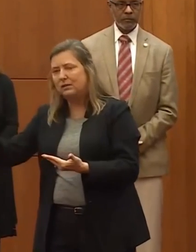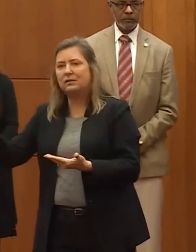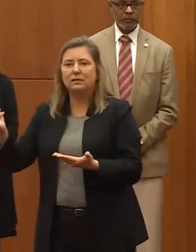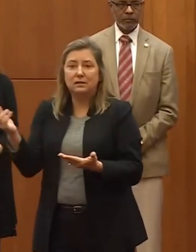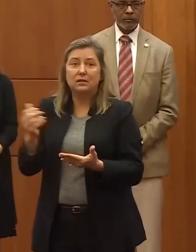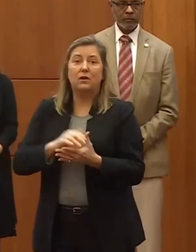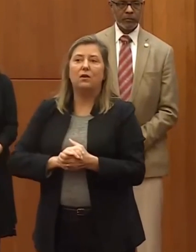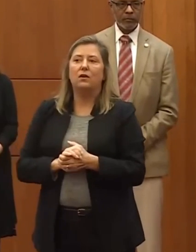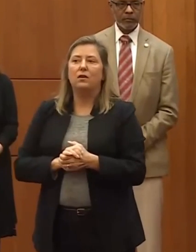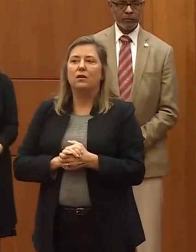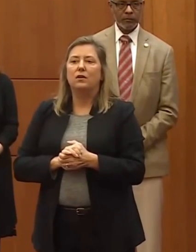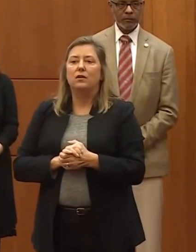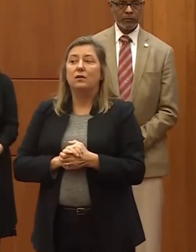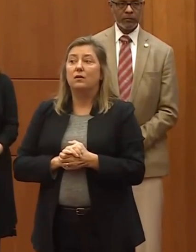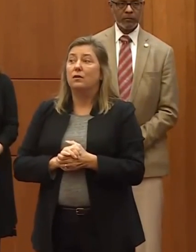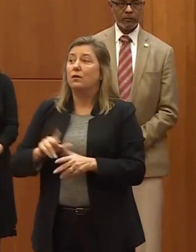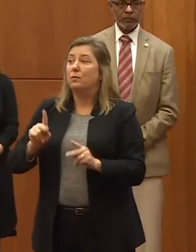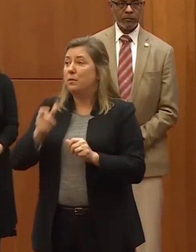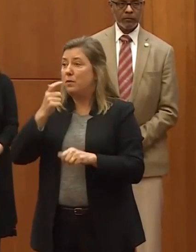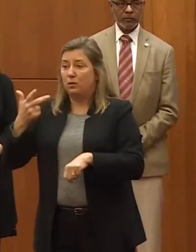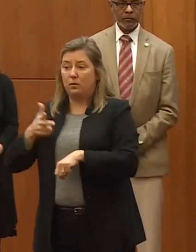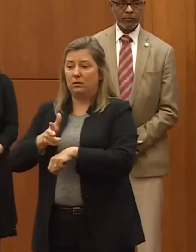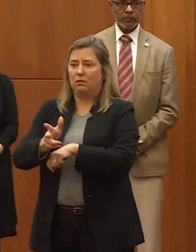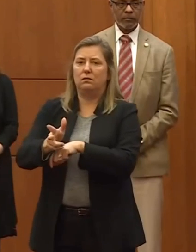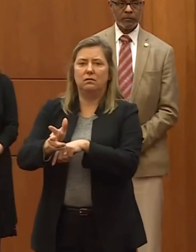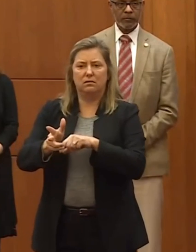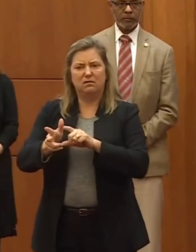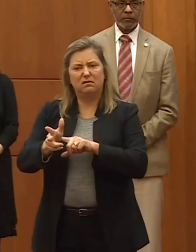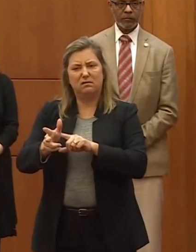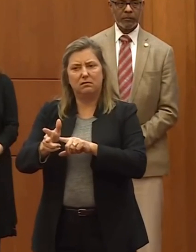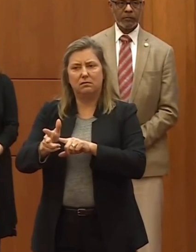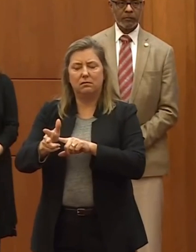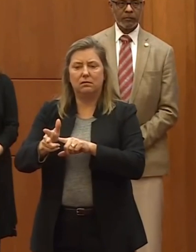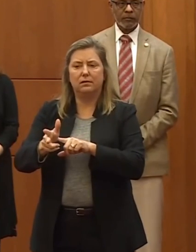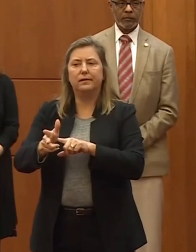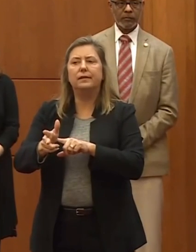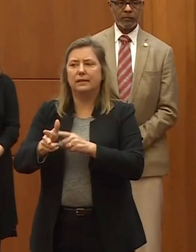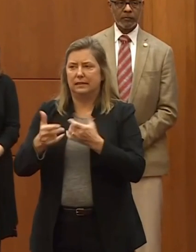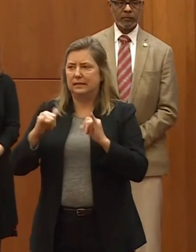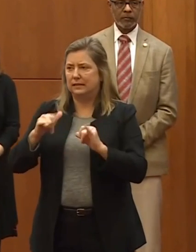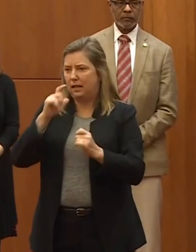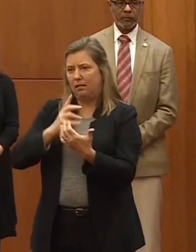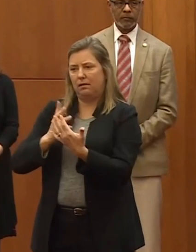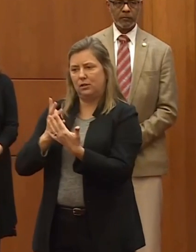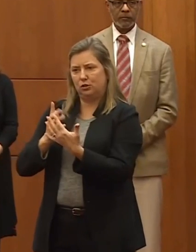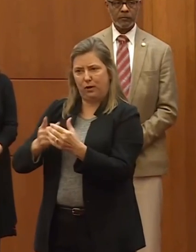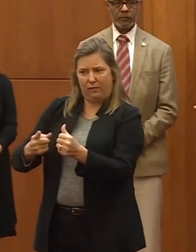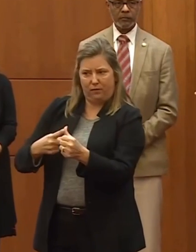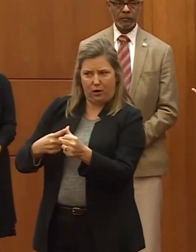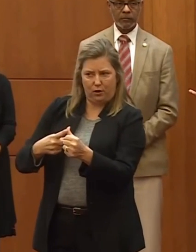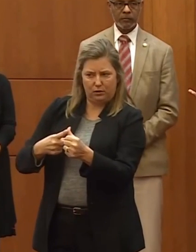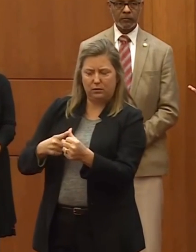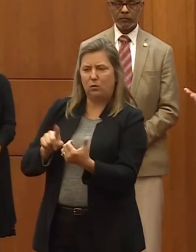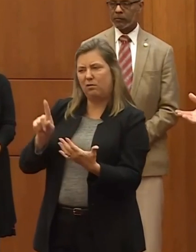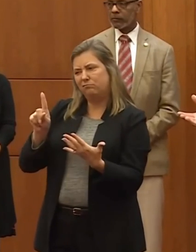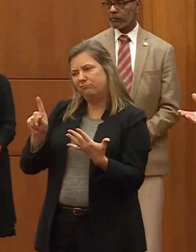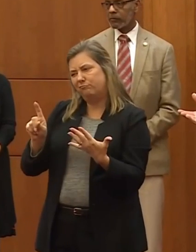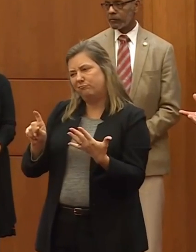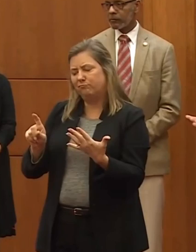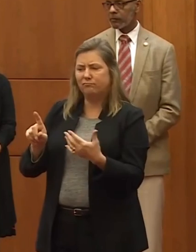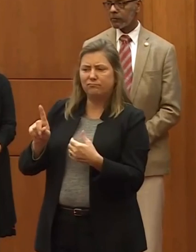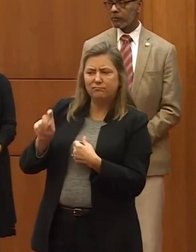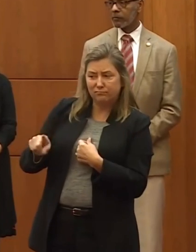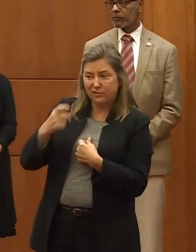so individuals that will drive through these facilities will still be screened. They will be asked about